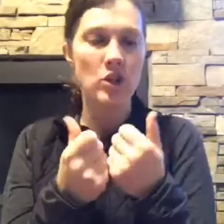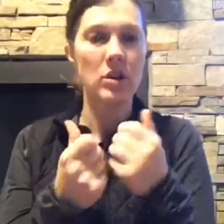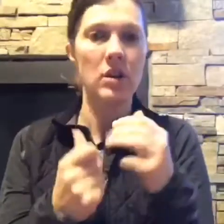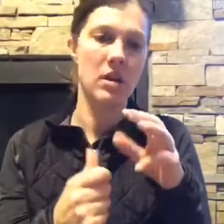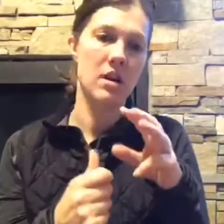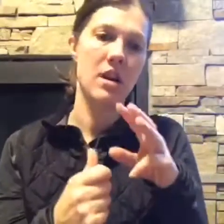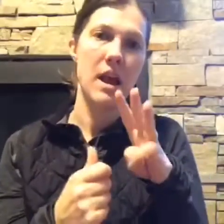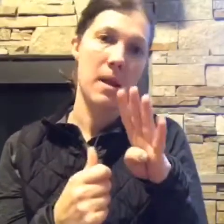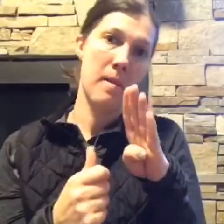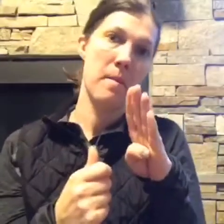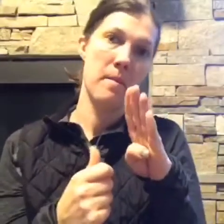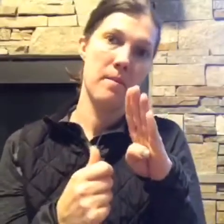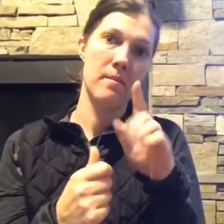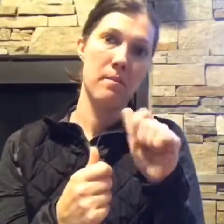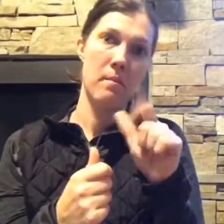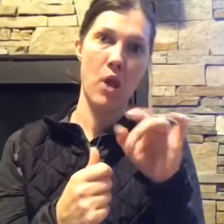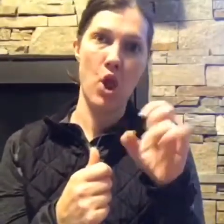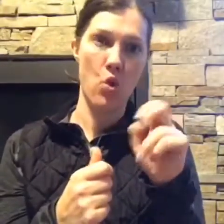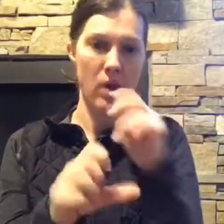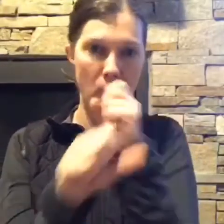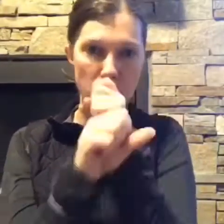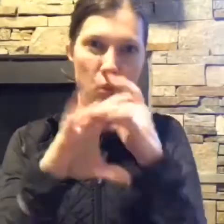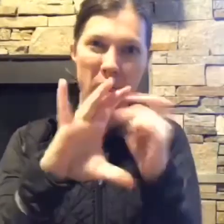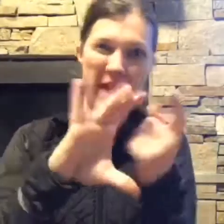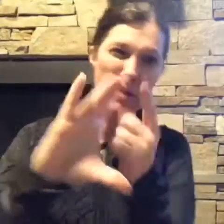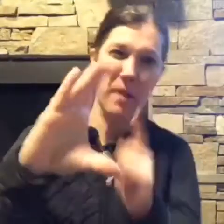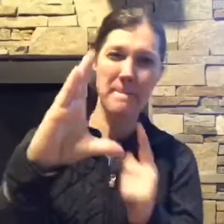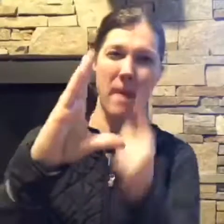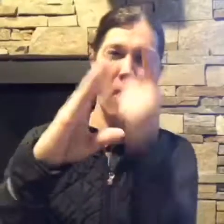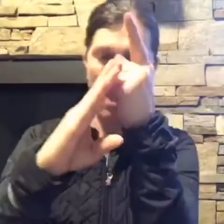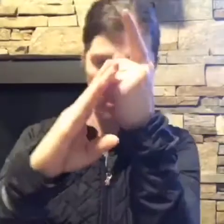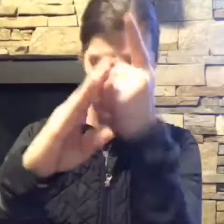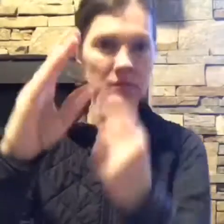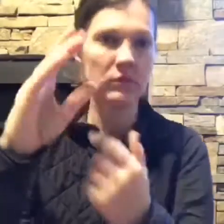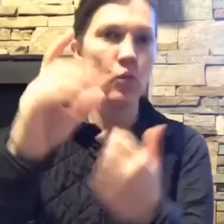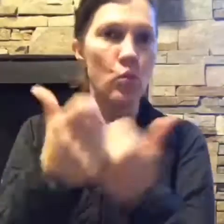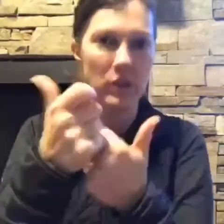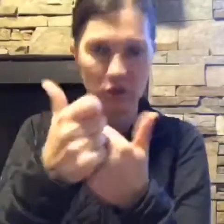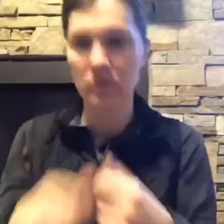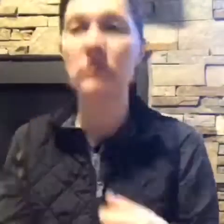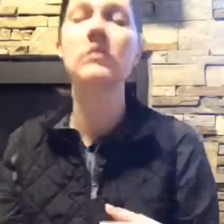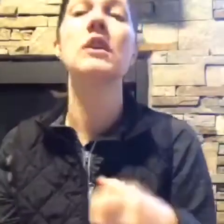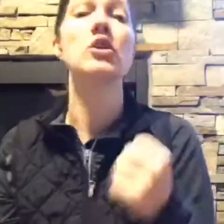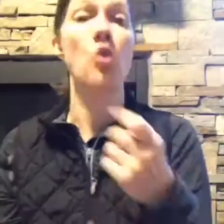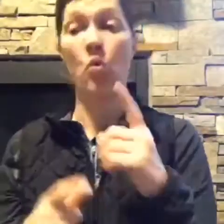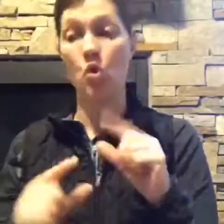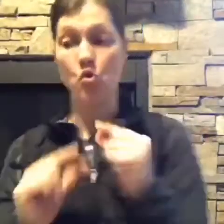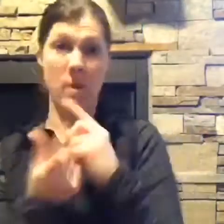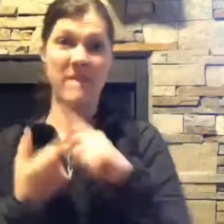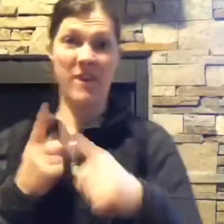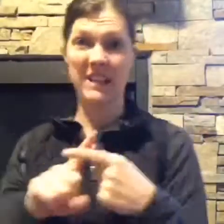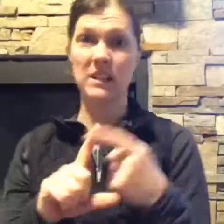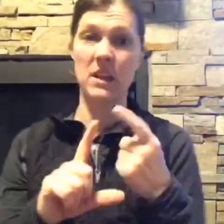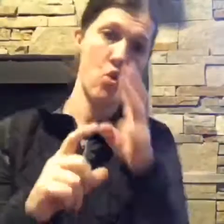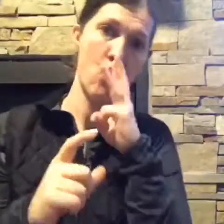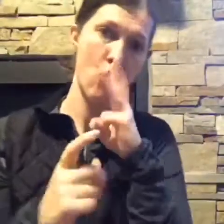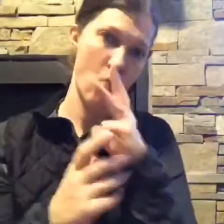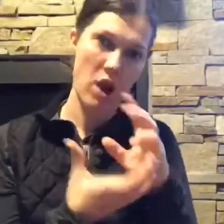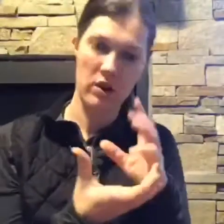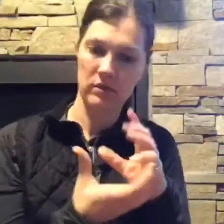the first balloon or the second balloon. And what's interesting about this is, a group of friends is launching water balloons. The function f of